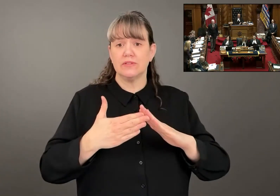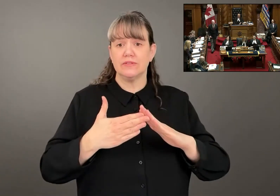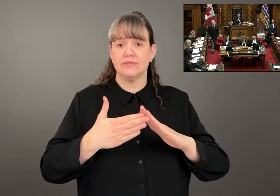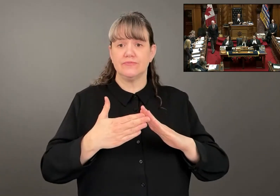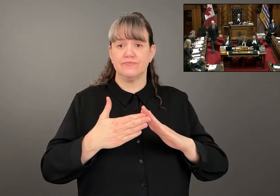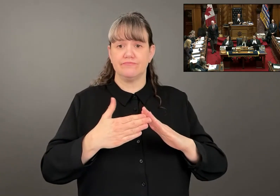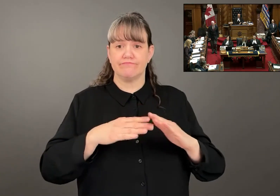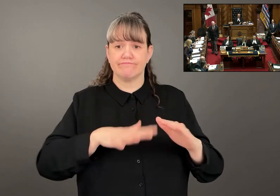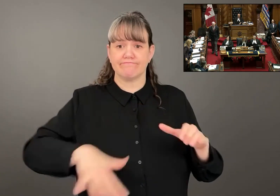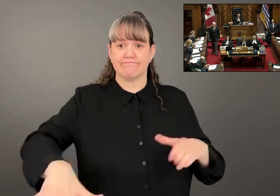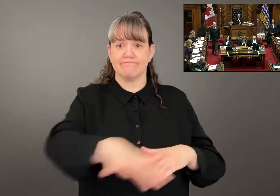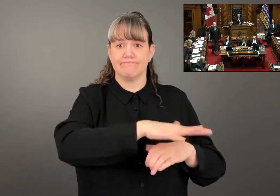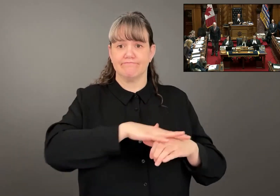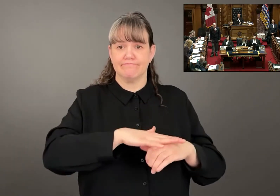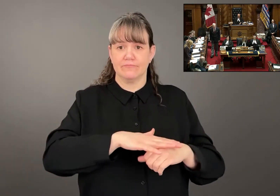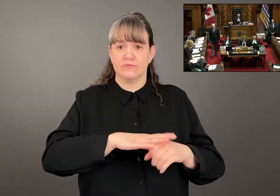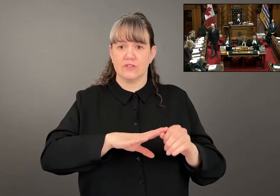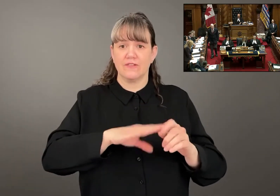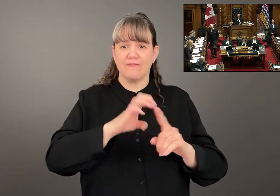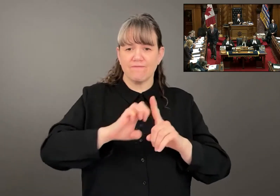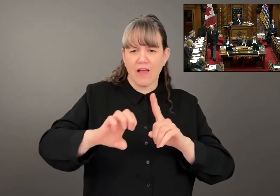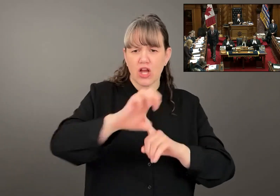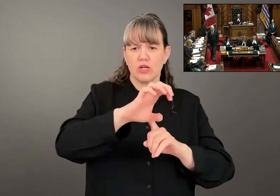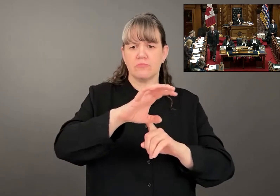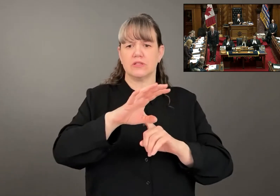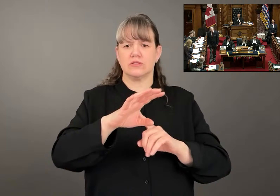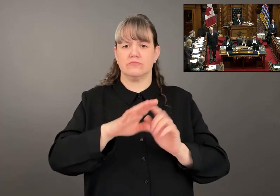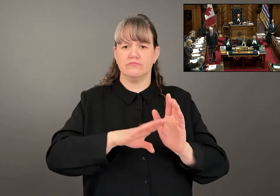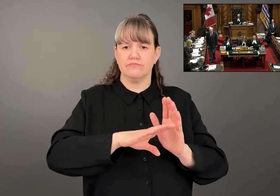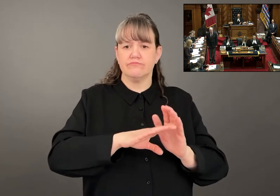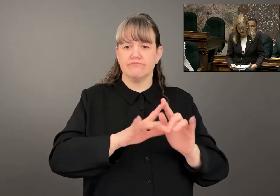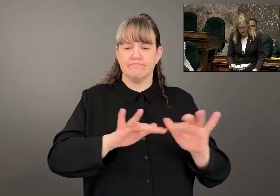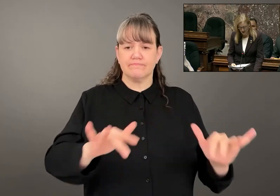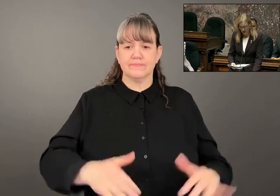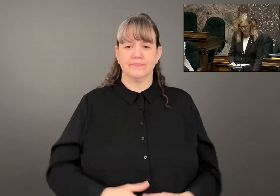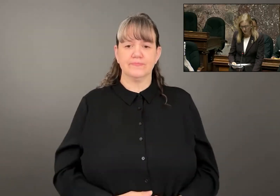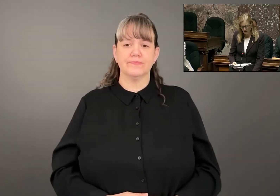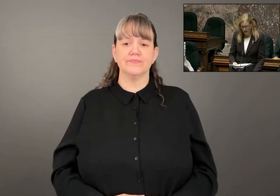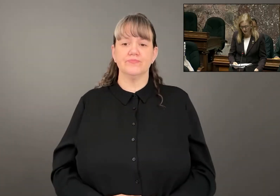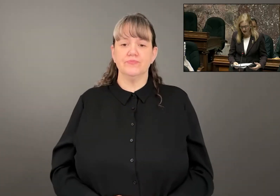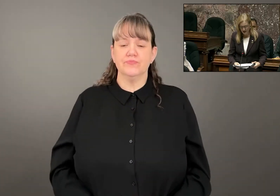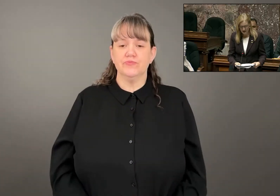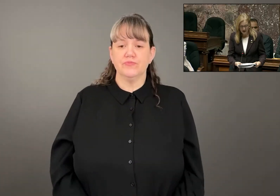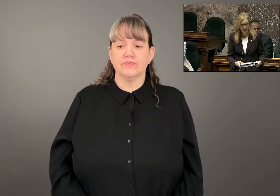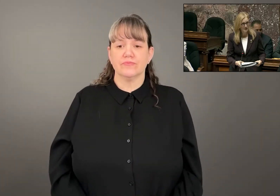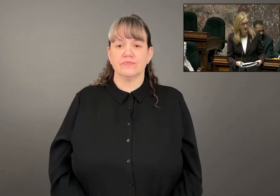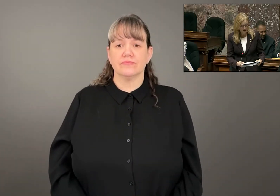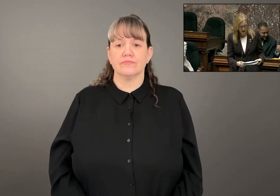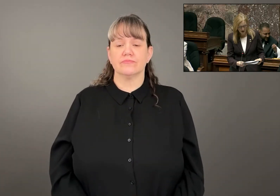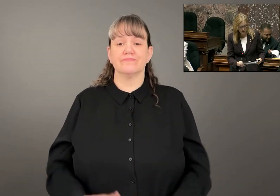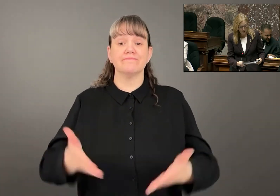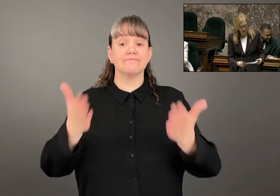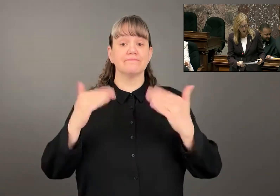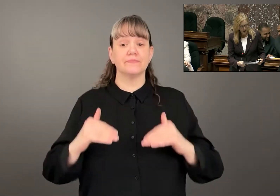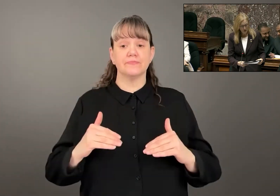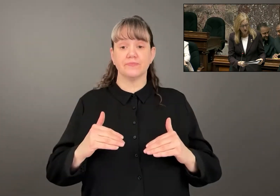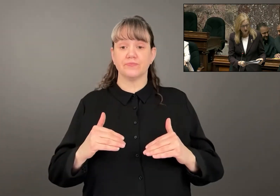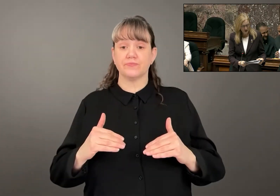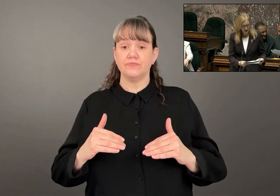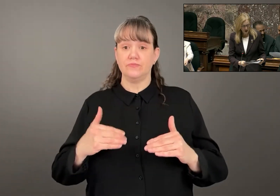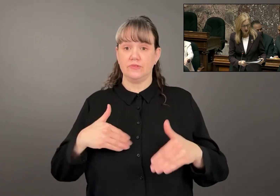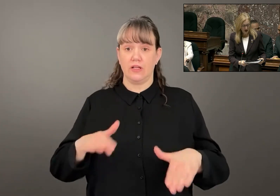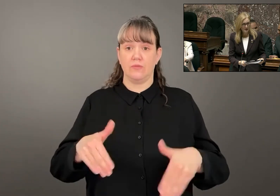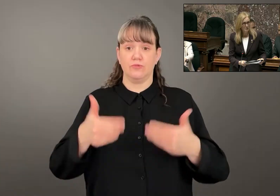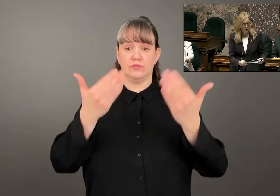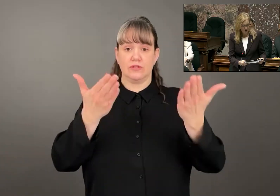you. Minister of Finance. Thank you, Honourable Speaker. I respectfully present the approved guarantees and indemnities report for the